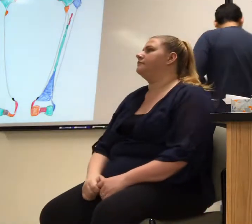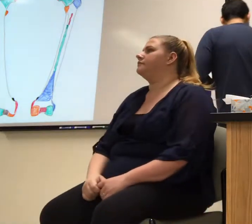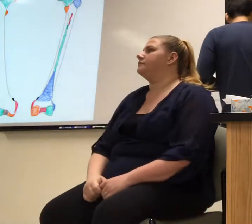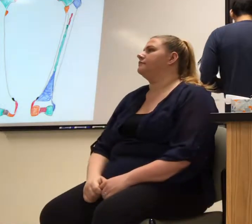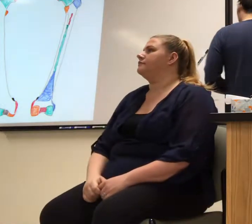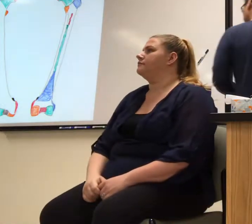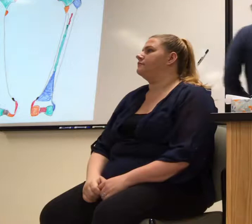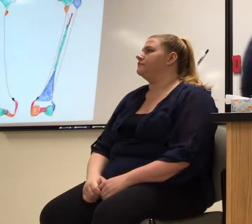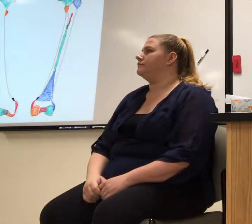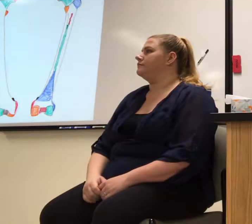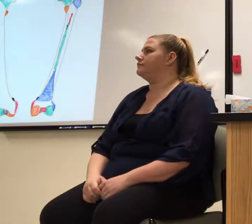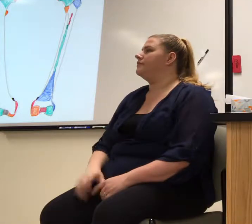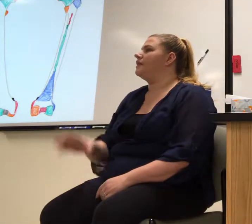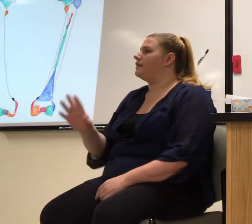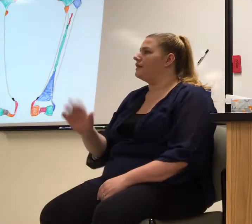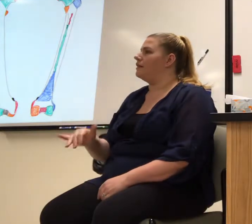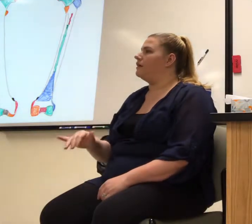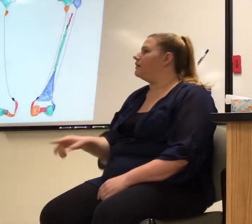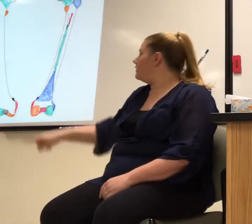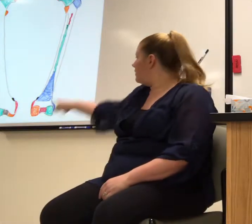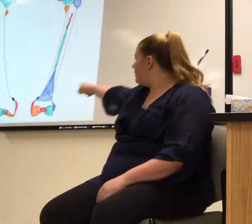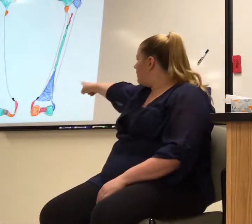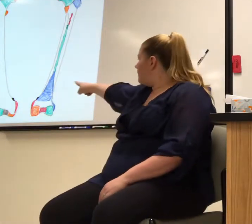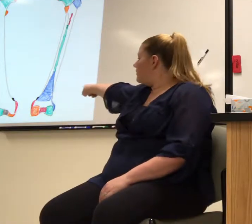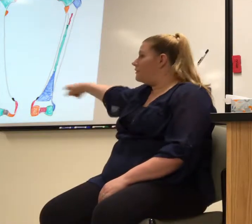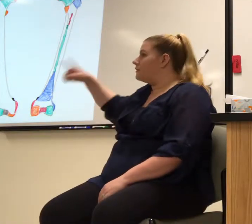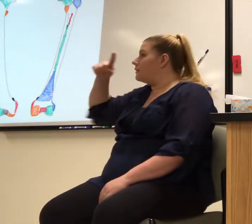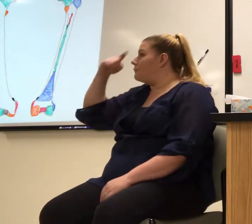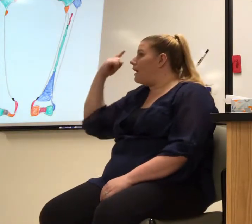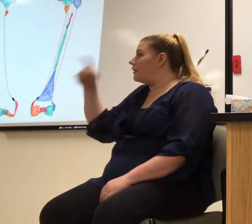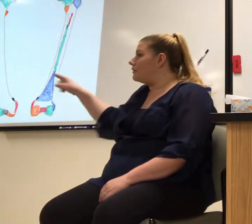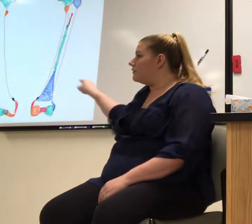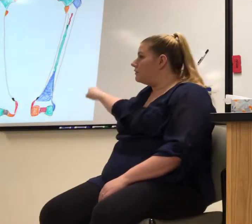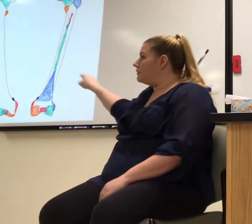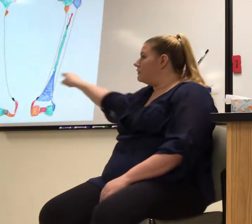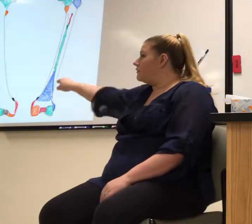So look right there on the femur bone. Okay,